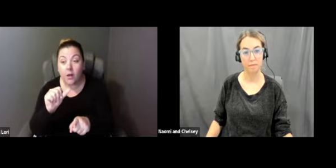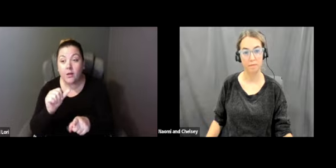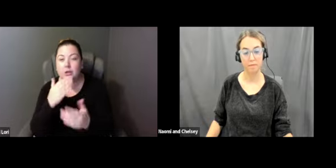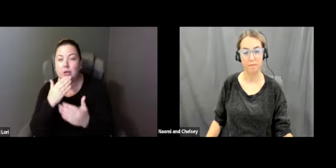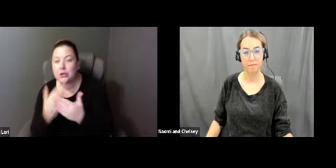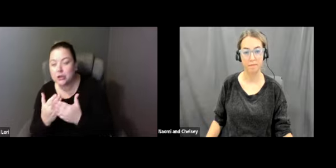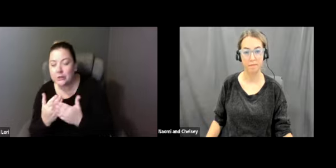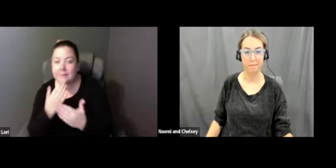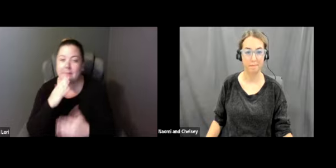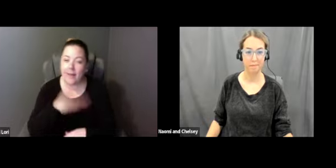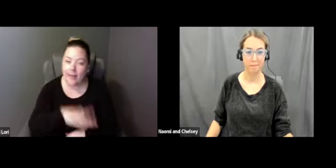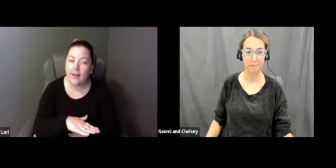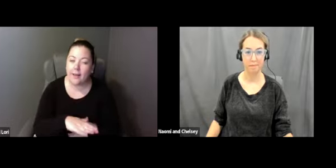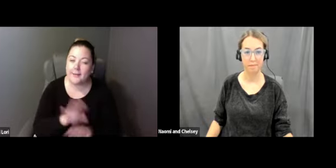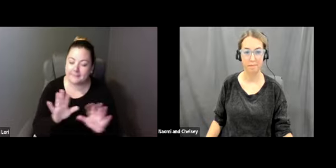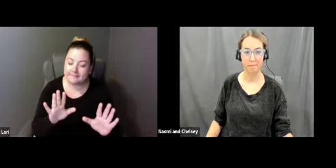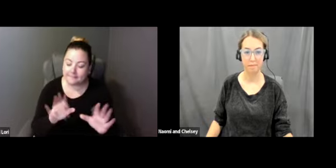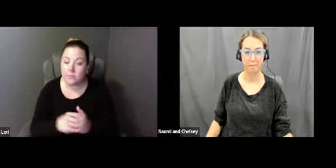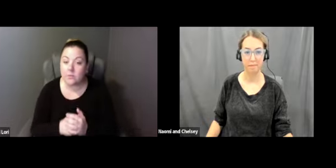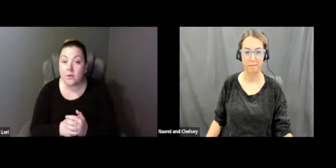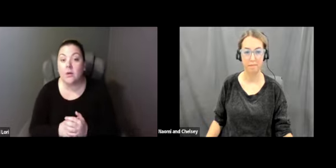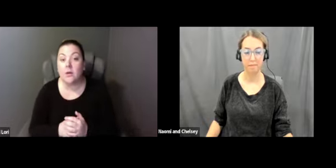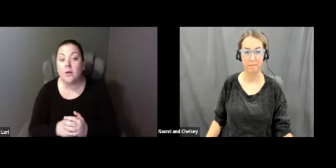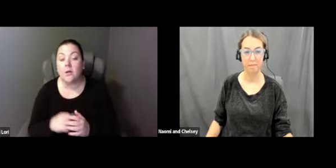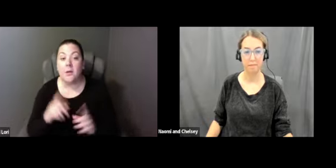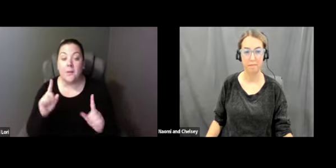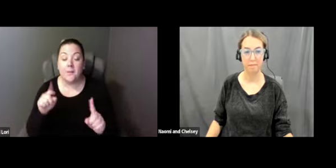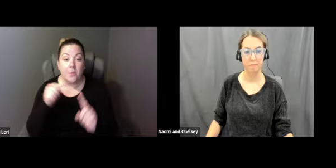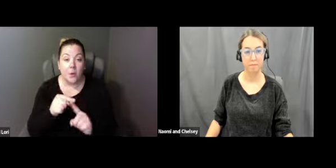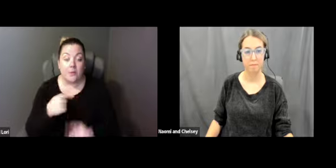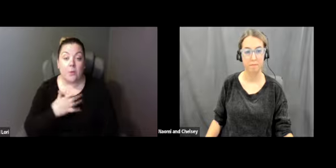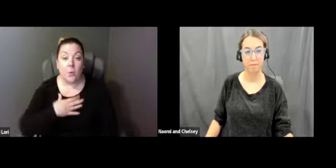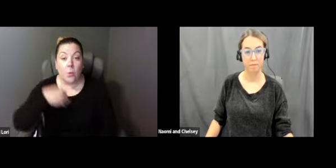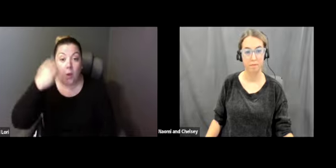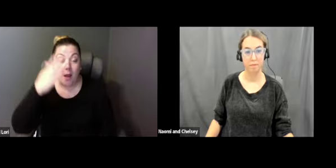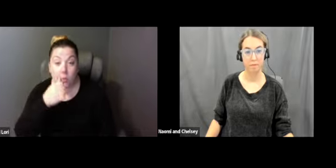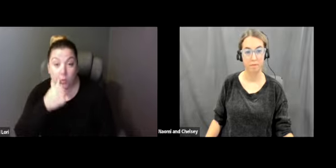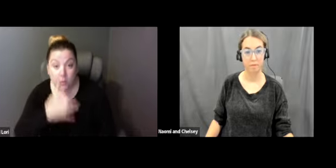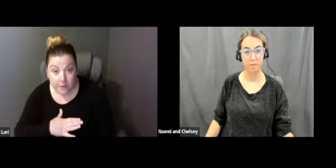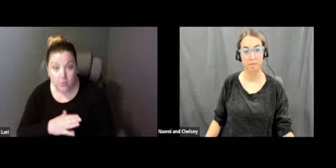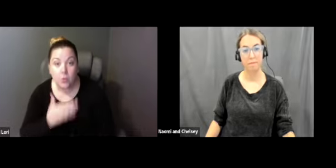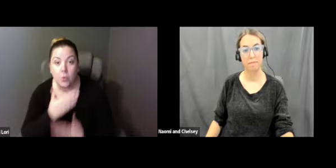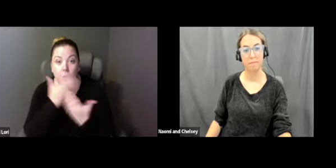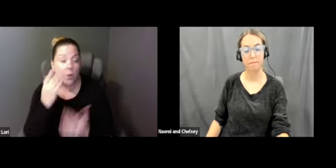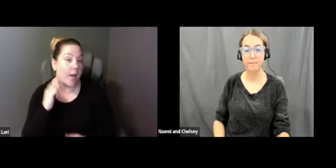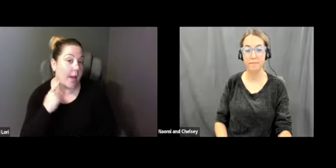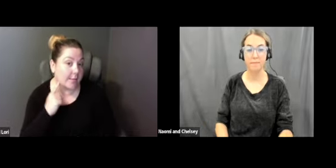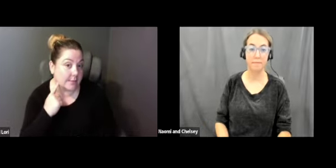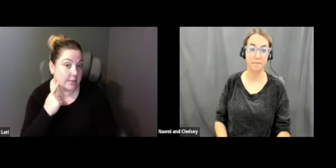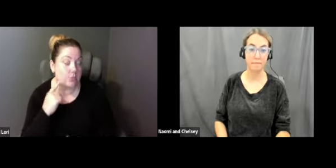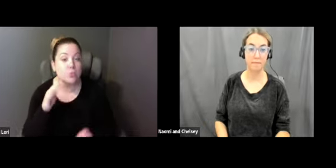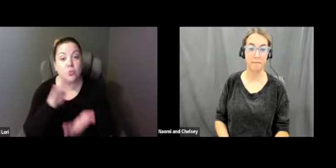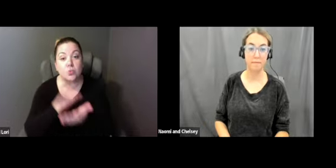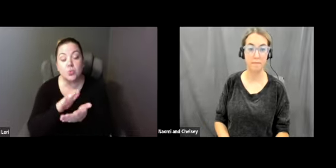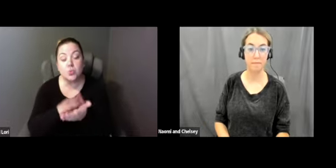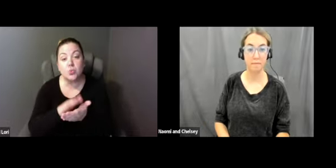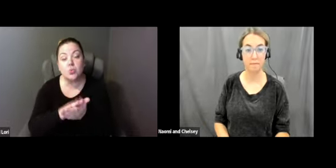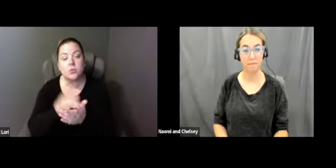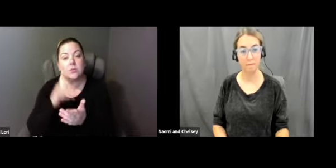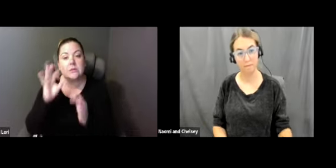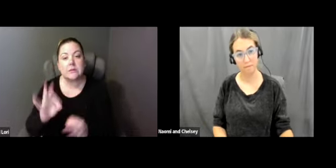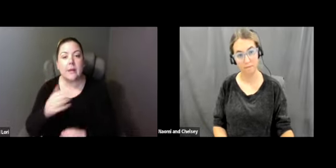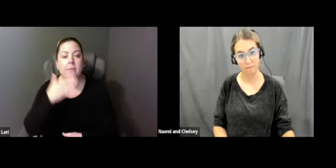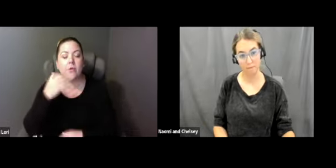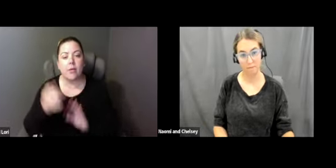was white, I didn't have an accent. They rather tried to give me a learning disability than